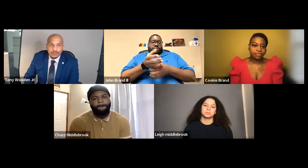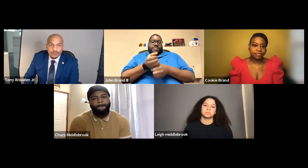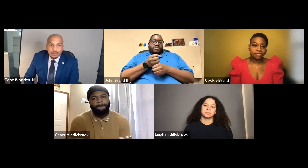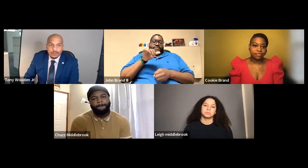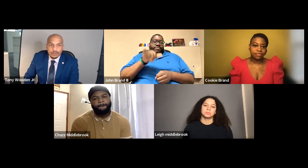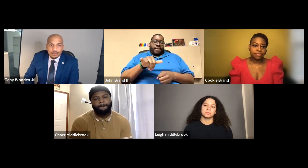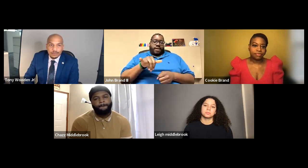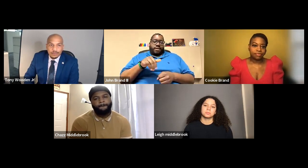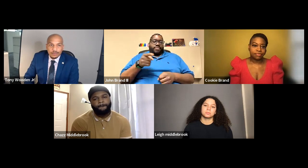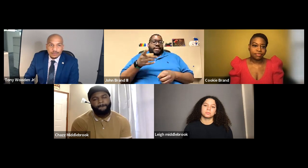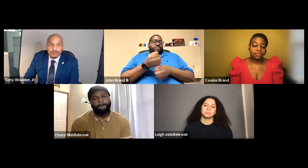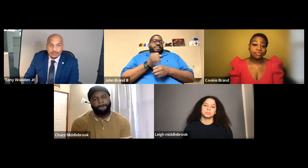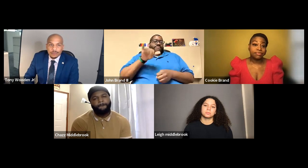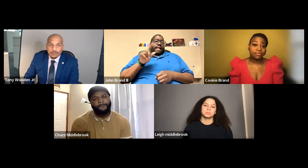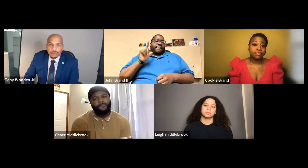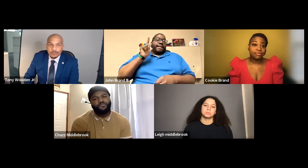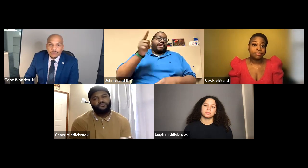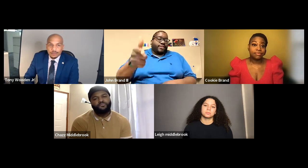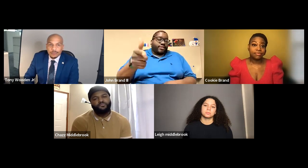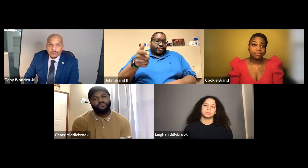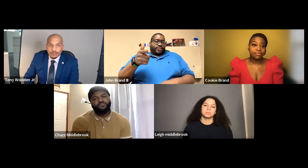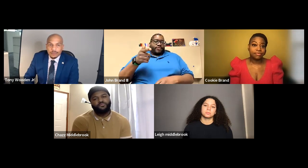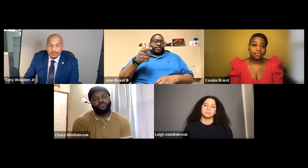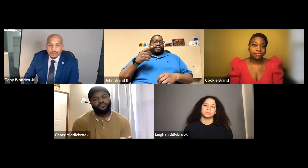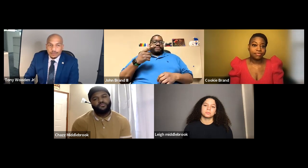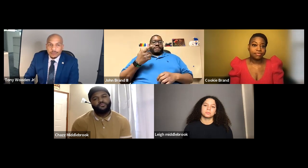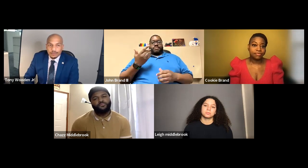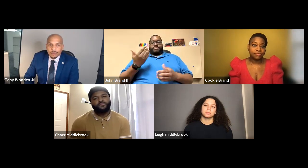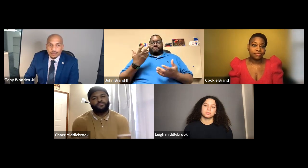hearing families, those deaf kids are born to hearing families, don't get that. They get that later on in life